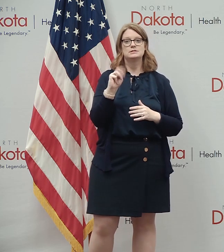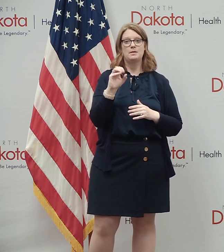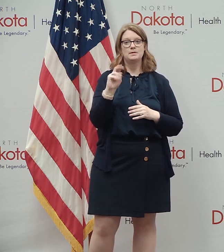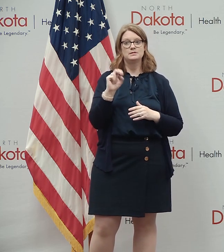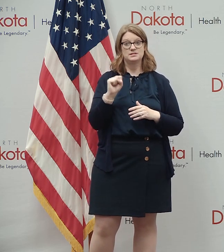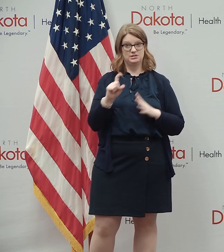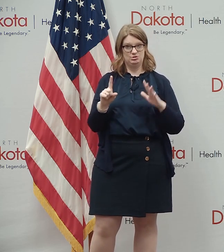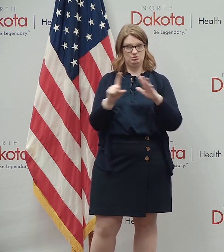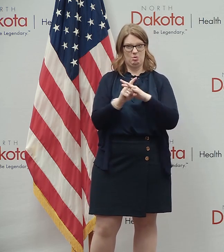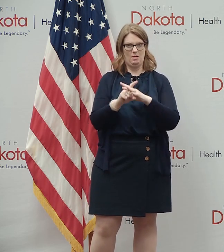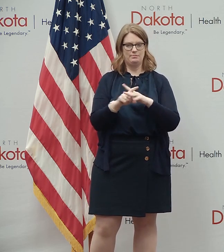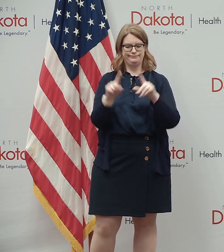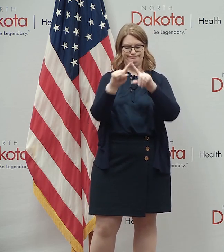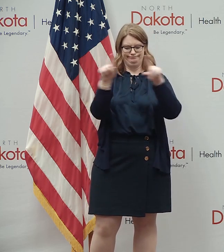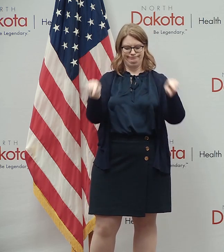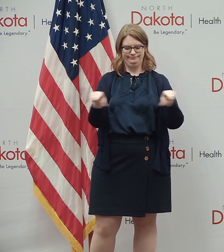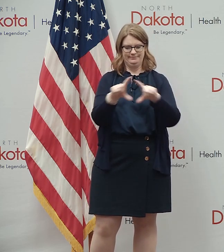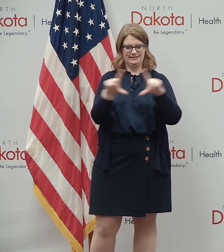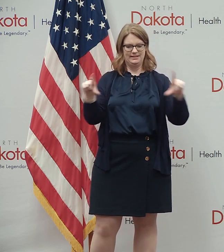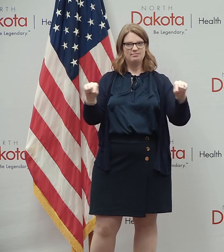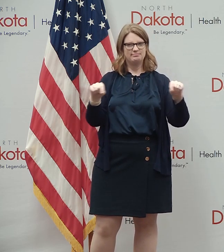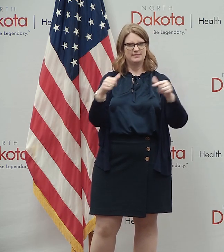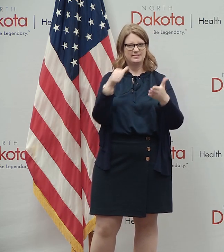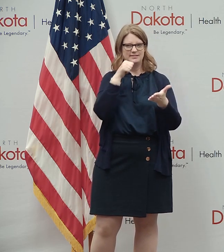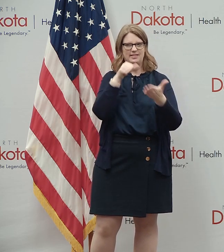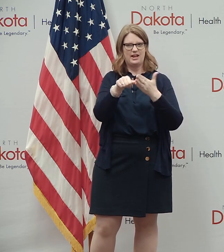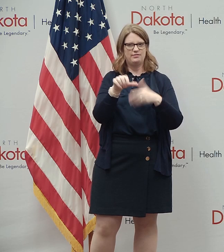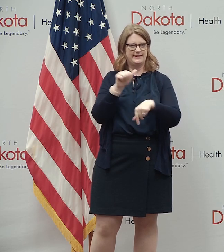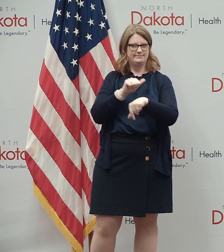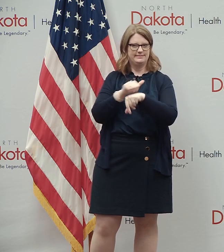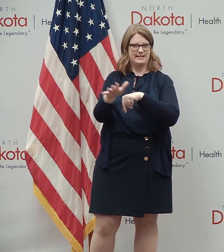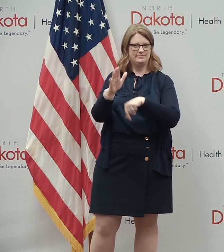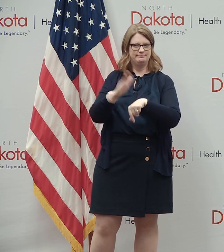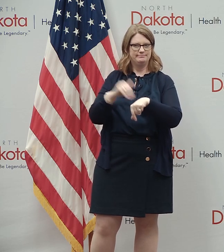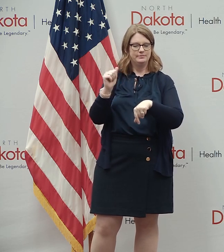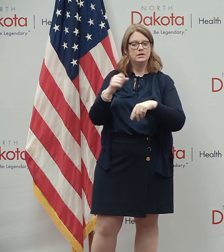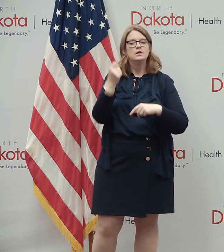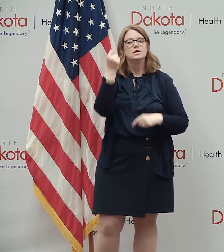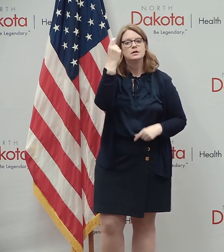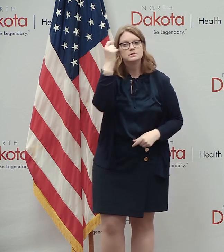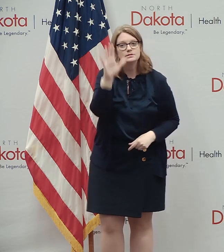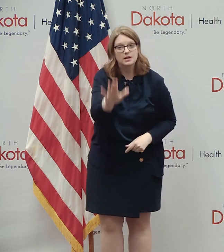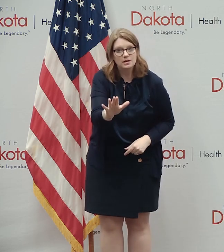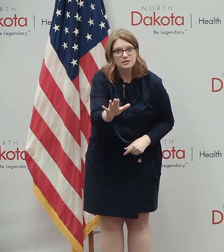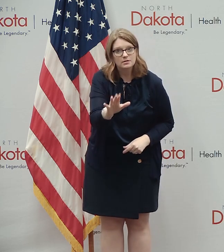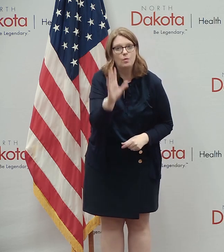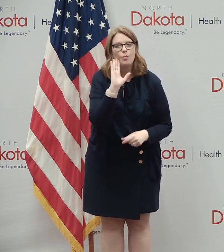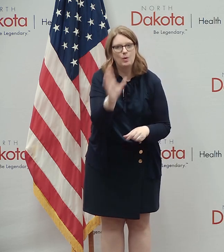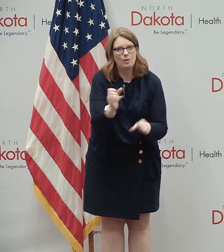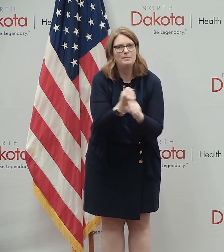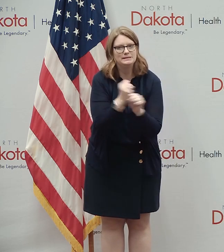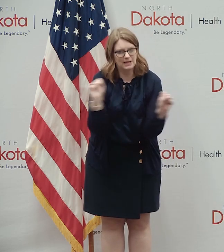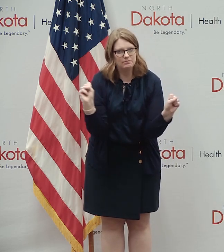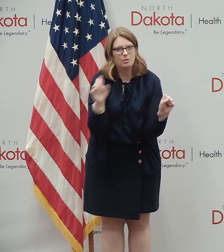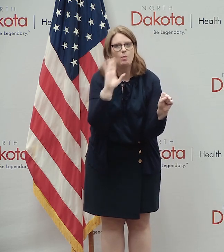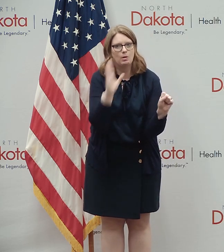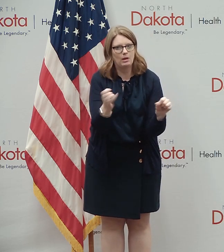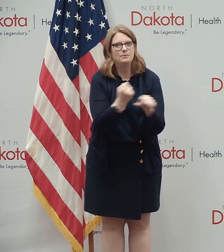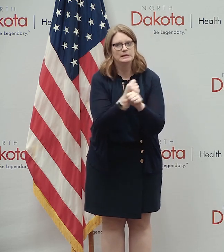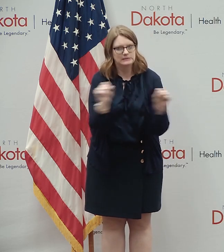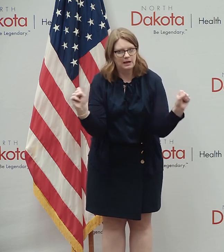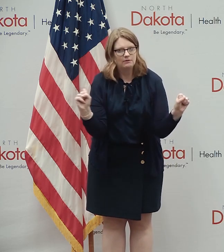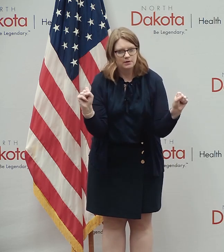jury service. Let me tell you that the court system is taking measures to make sure that we can do that safely.